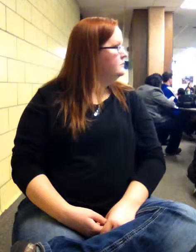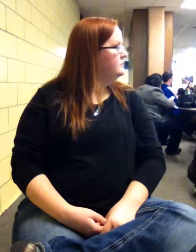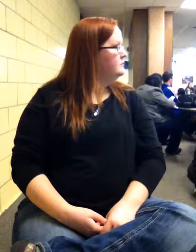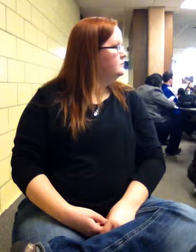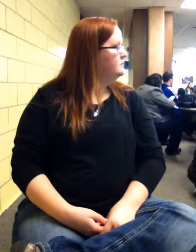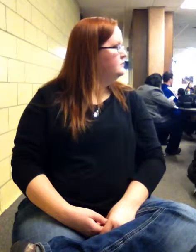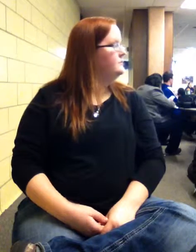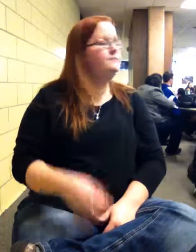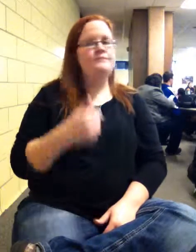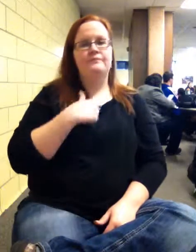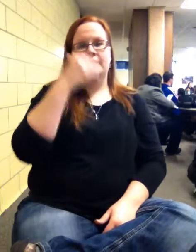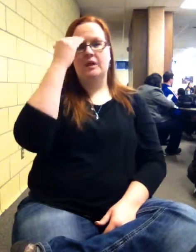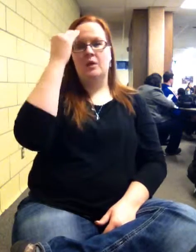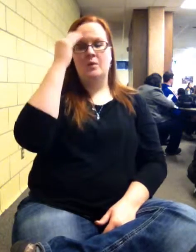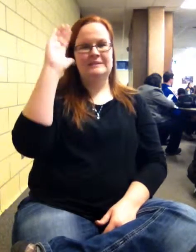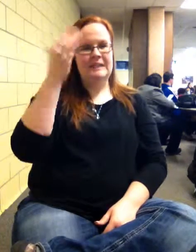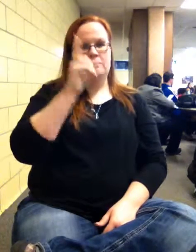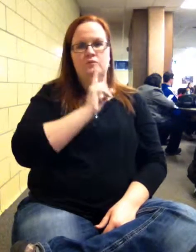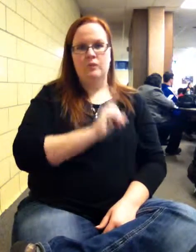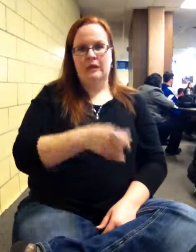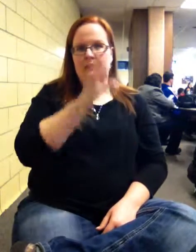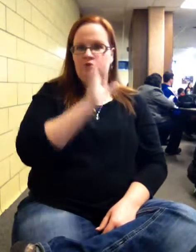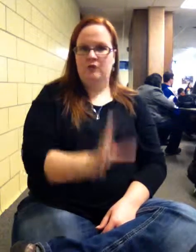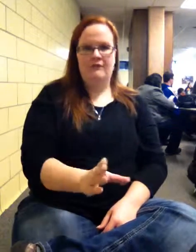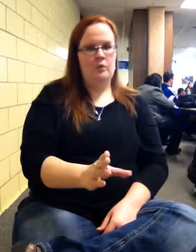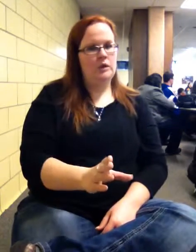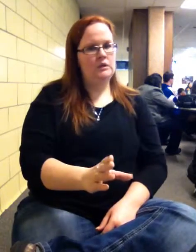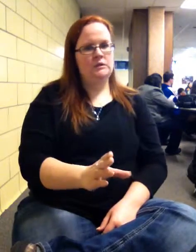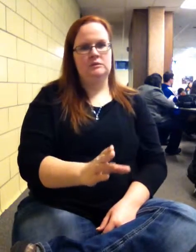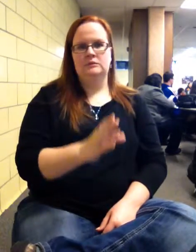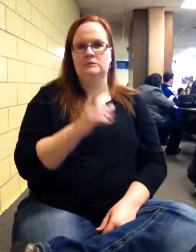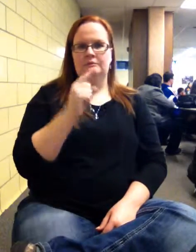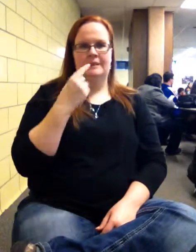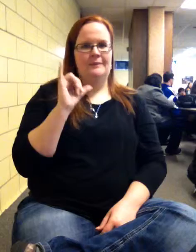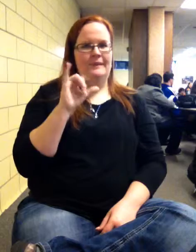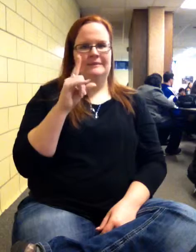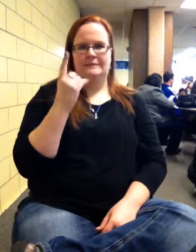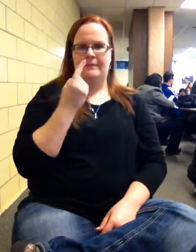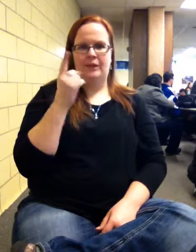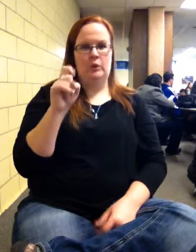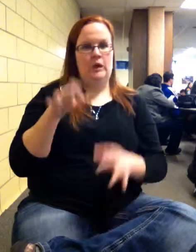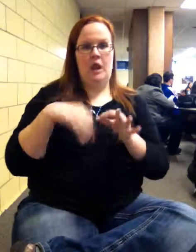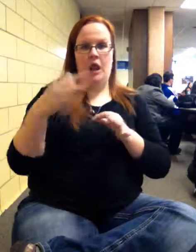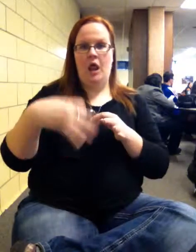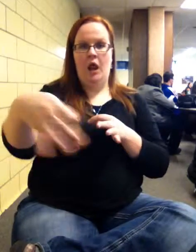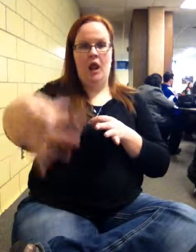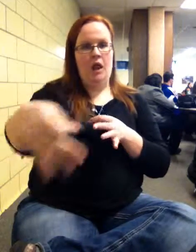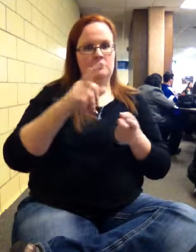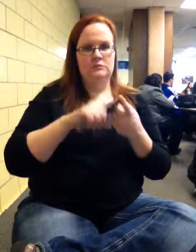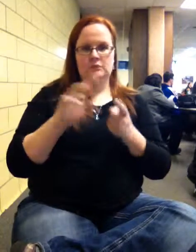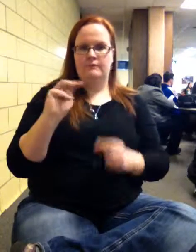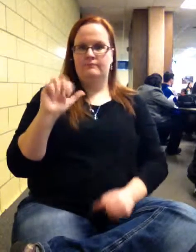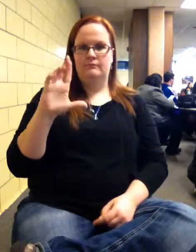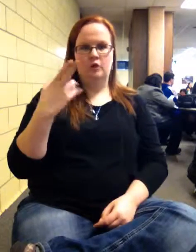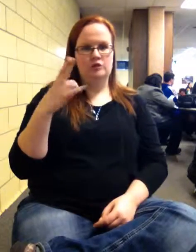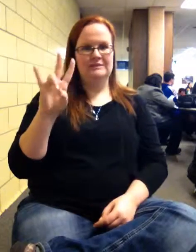And I know this seems really straightforward, and I know it seems like something that maybe you could put off until March 7th at midnight to work on, but I